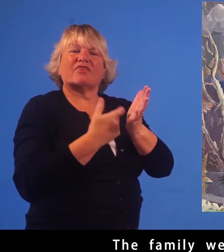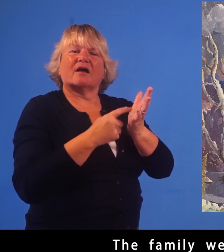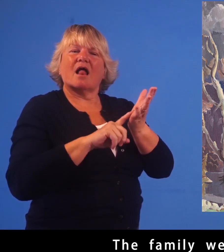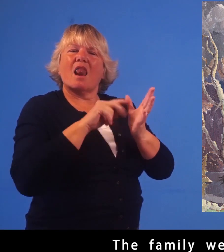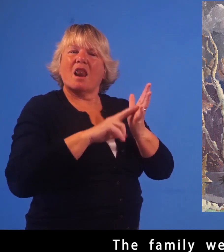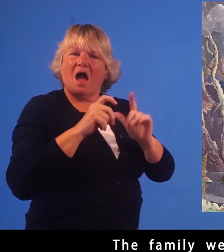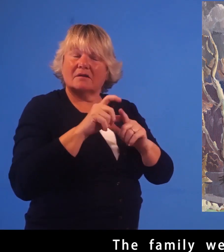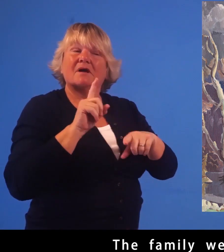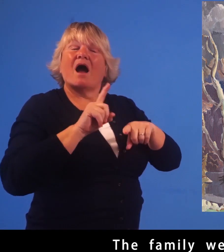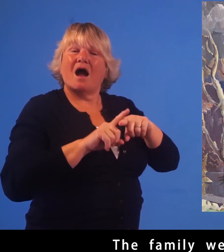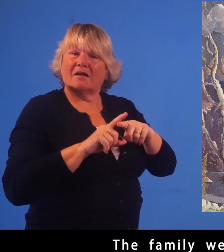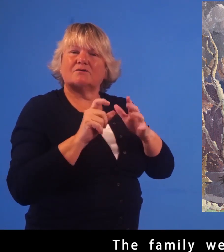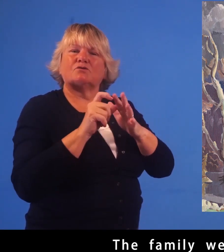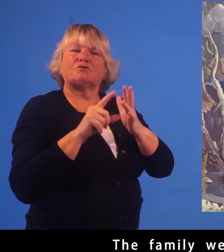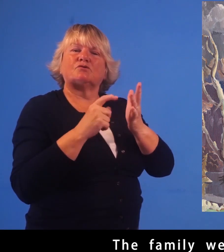and Dorothy Johnston.